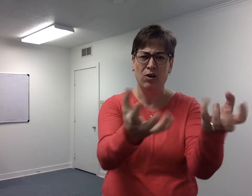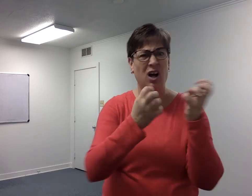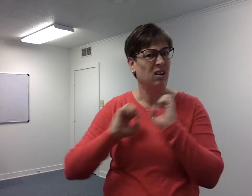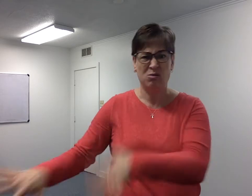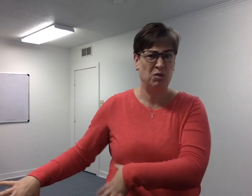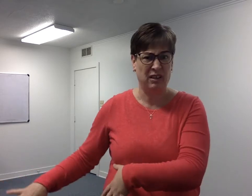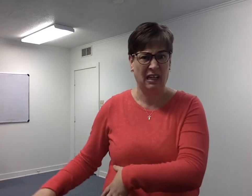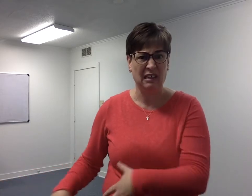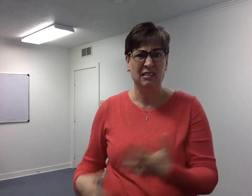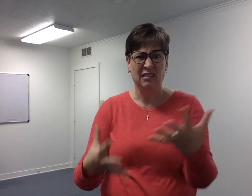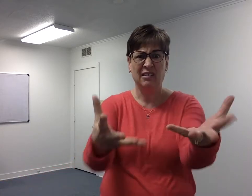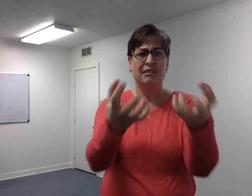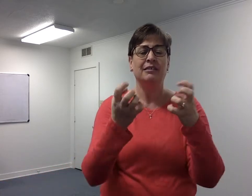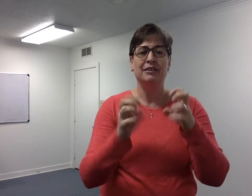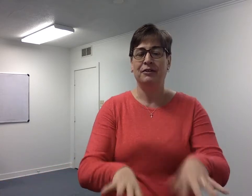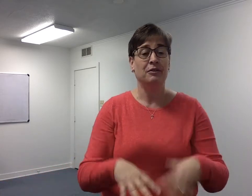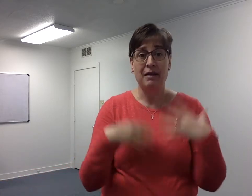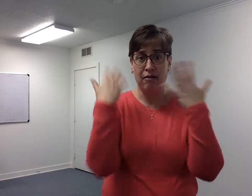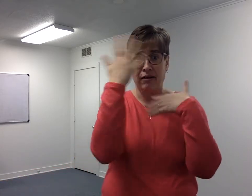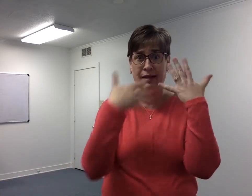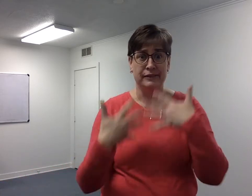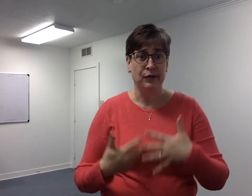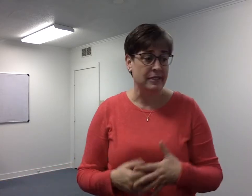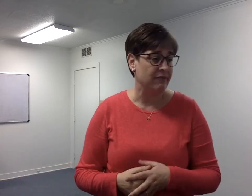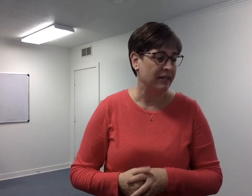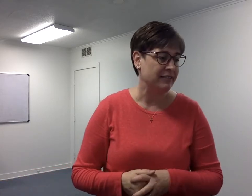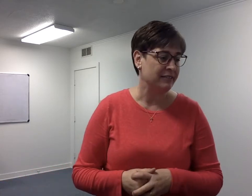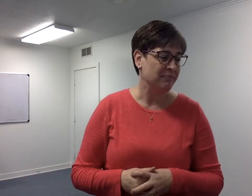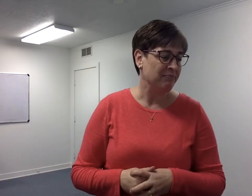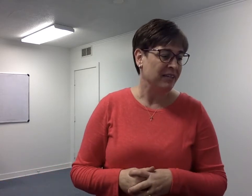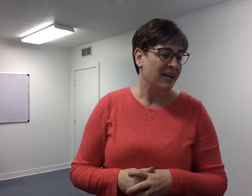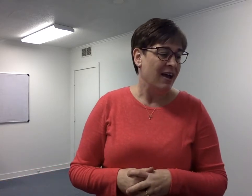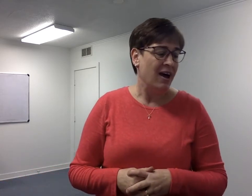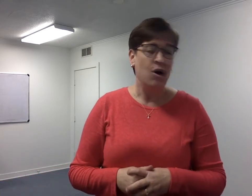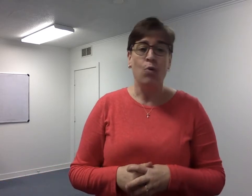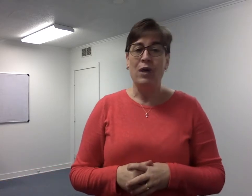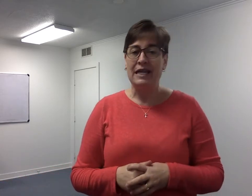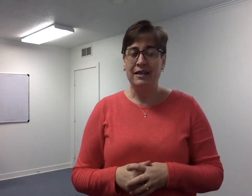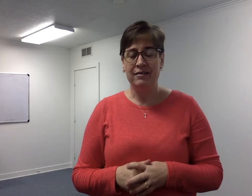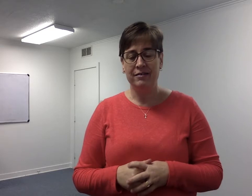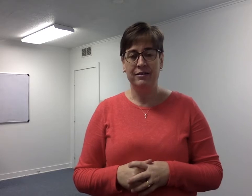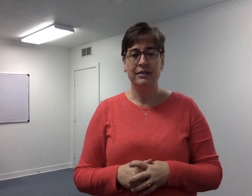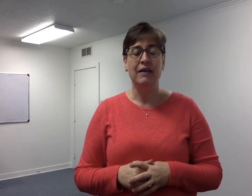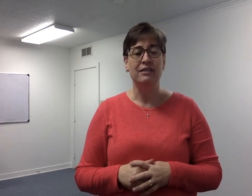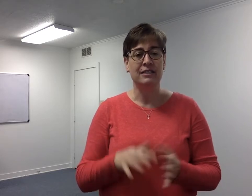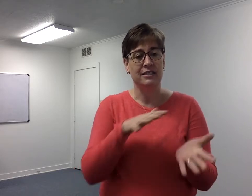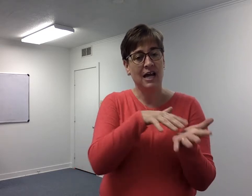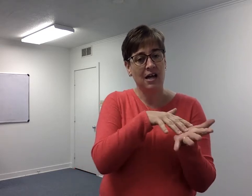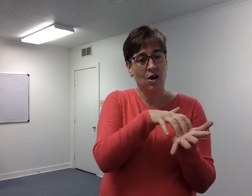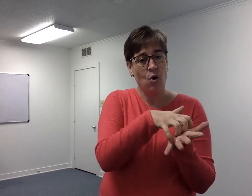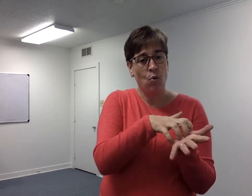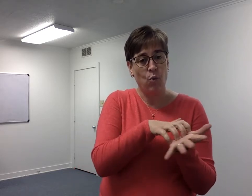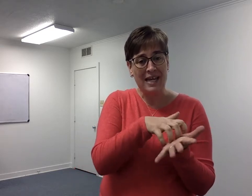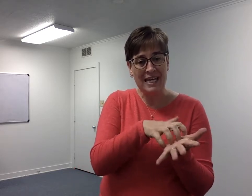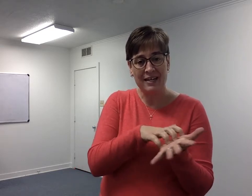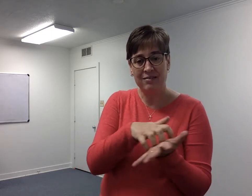I don't want that. You know, you make all kinds of crazy faces. Weak. Now this is not week,